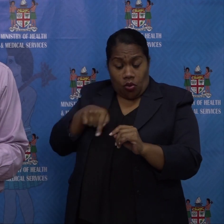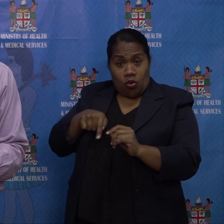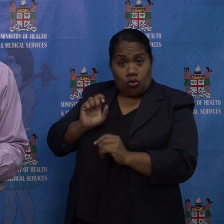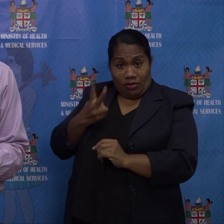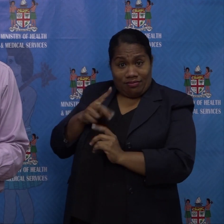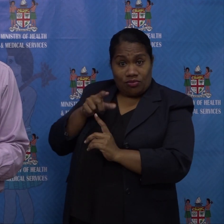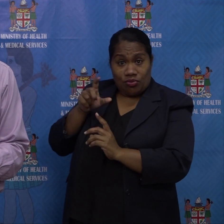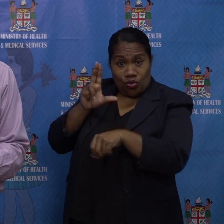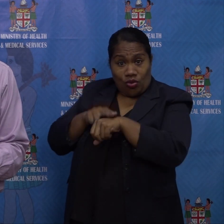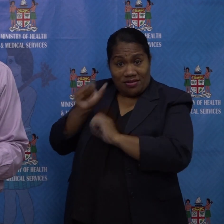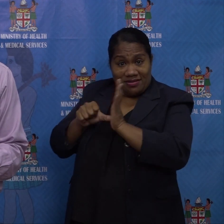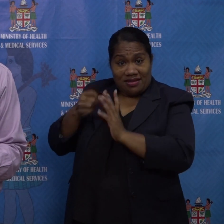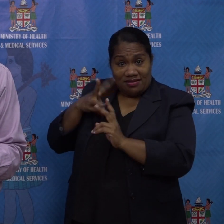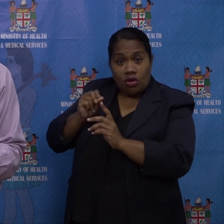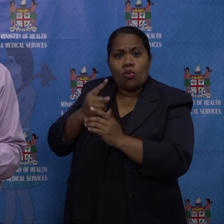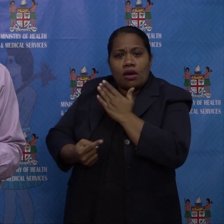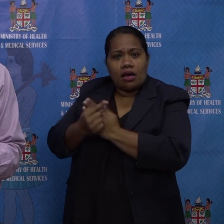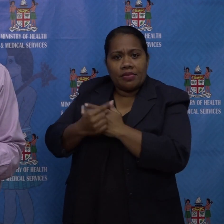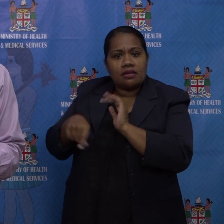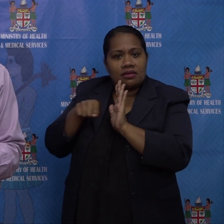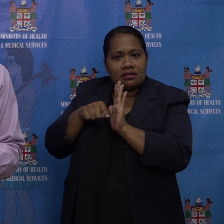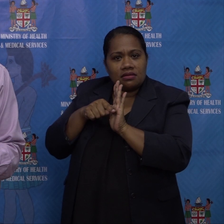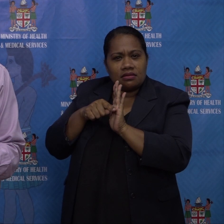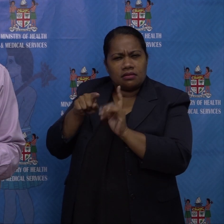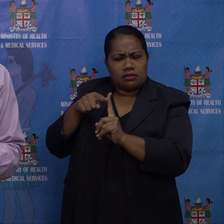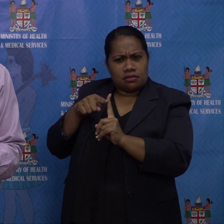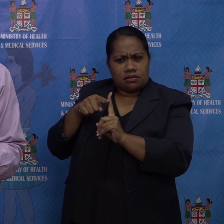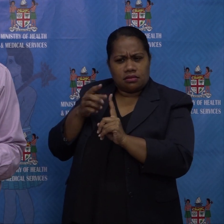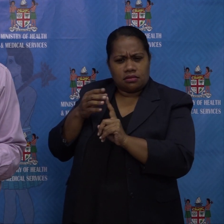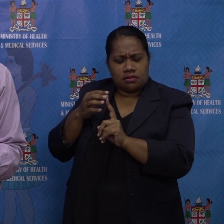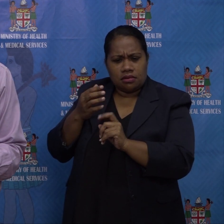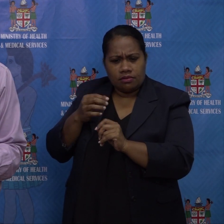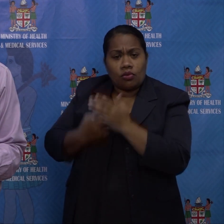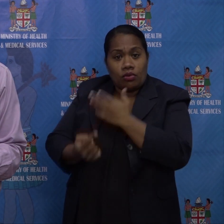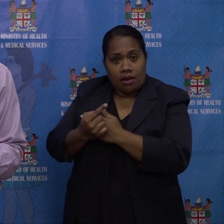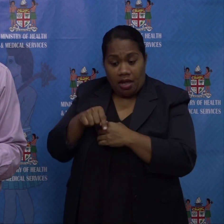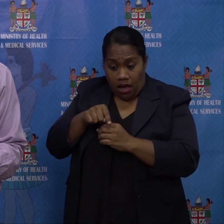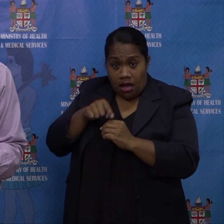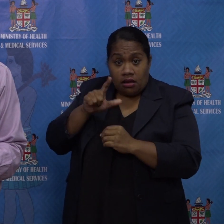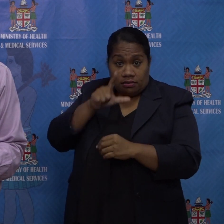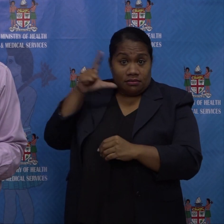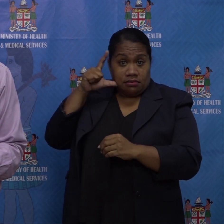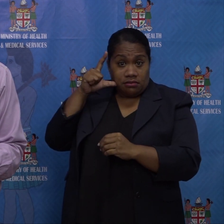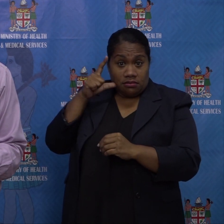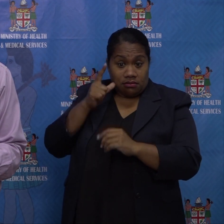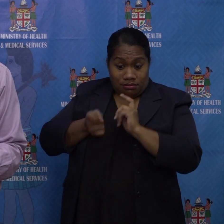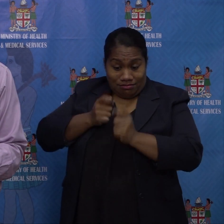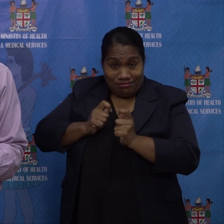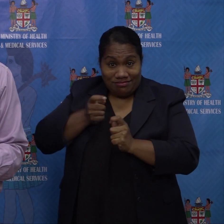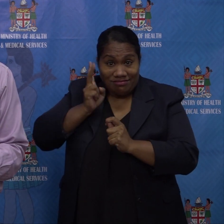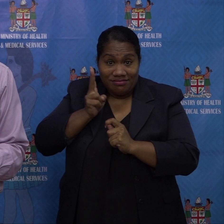26th. He tested positive yesterday as part of the contact tracing for case 120. And